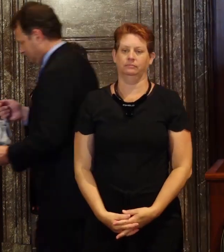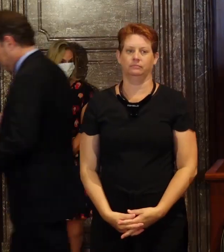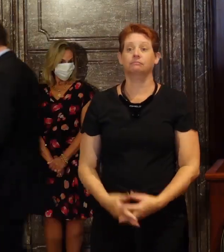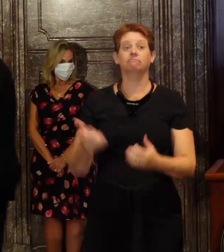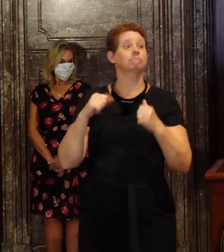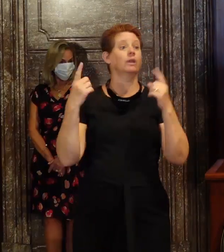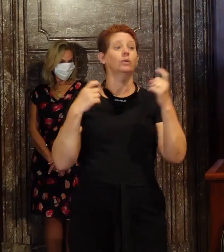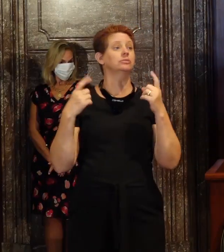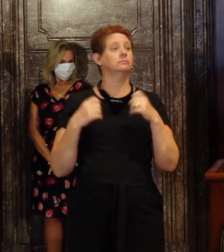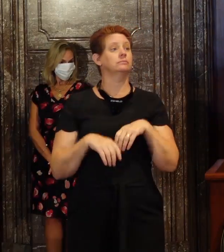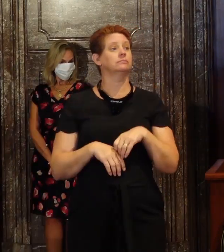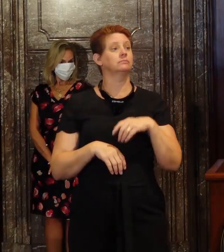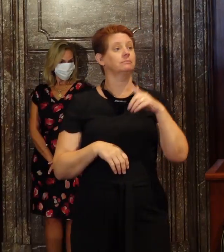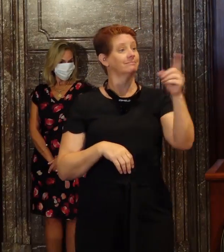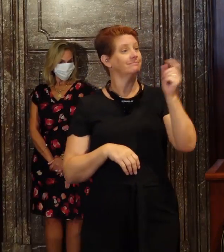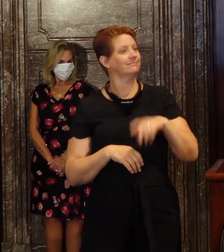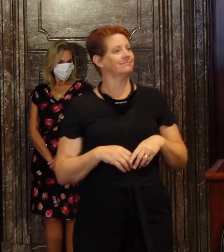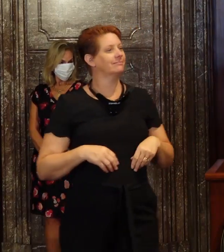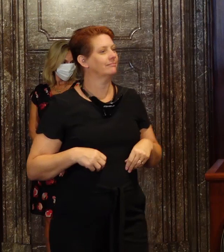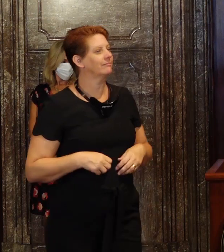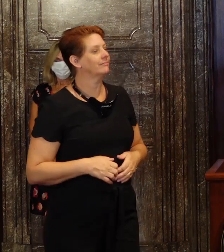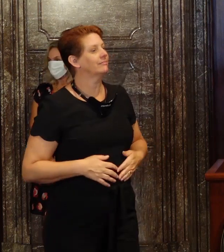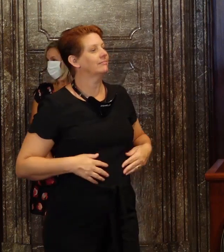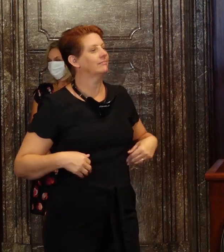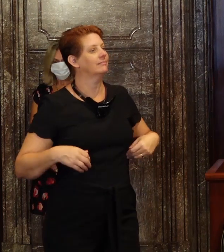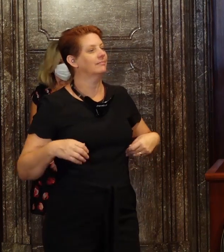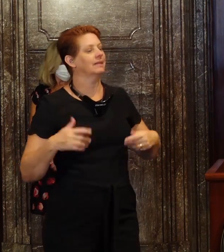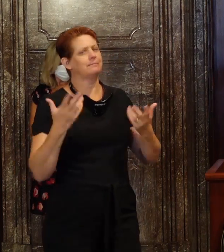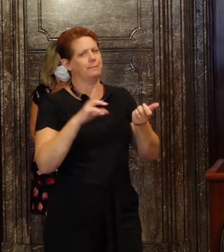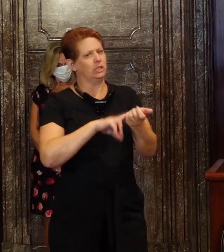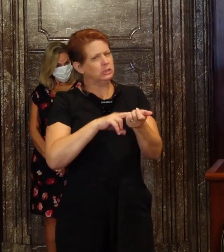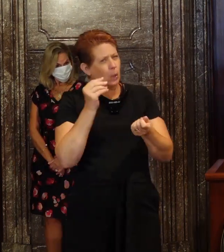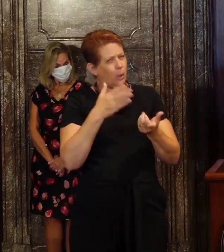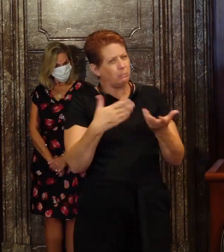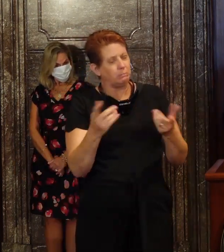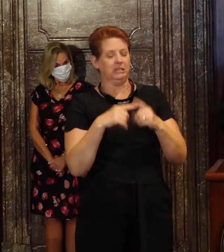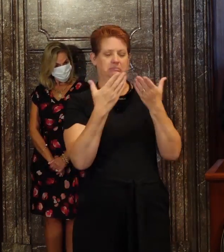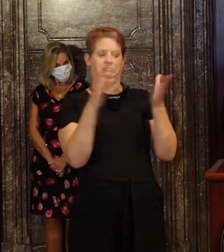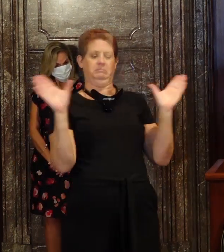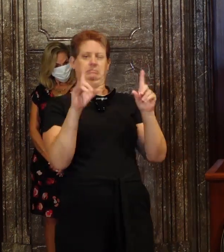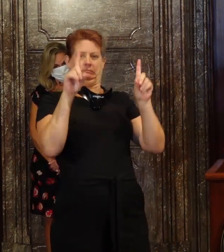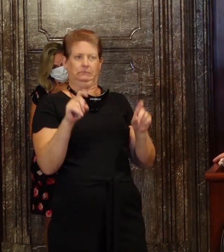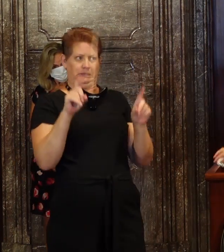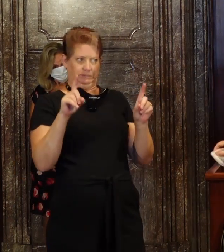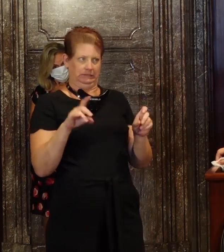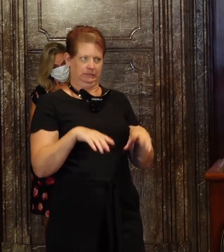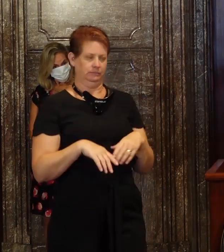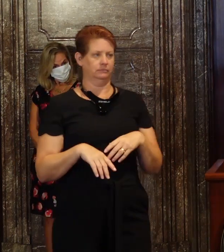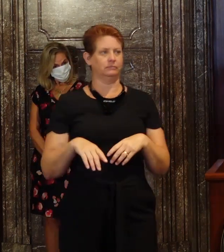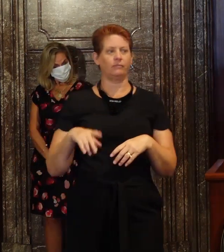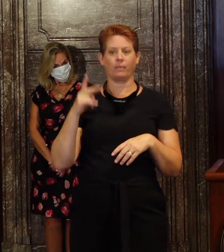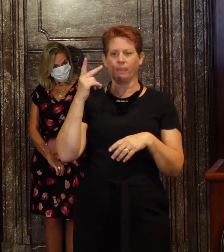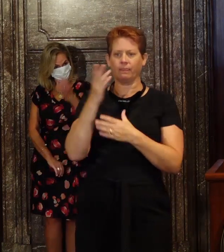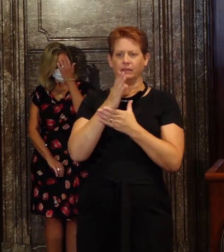More questions? Yes, ma'am. This is not necessarily related to the nursing home, but more about testing in general. We've seen some reports that